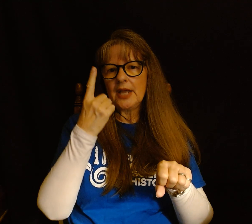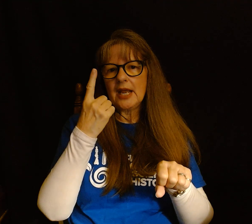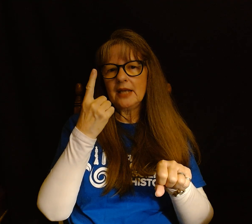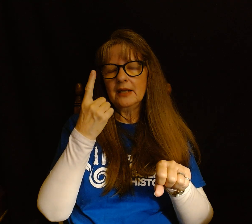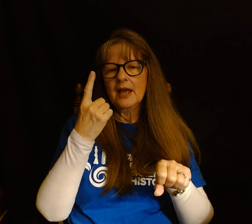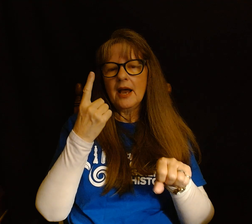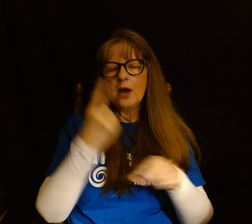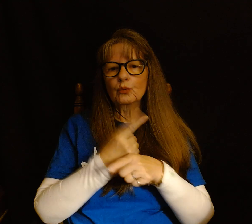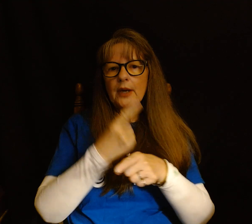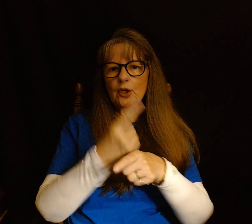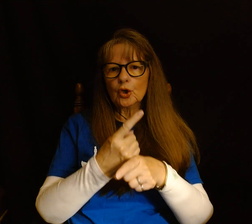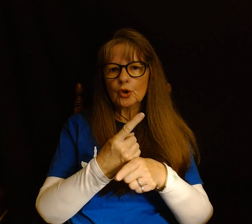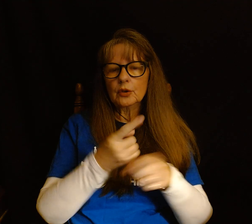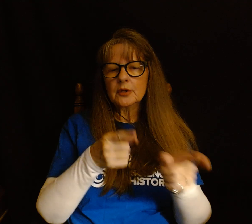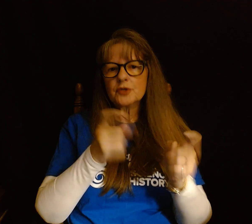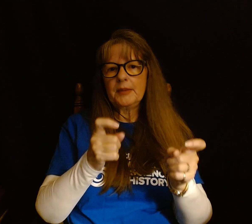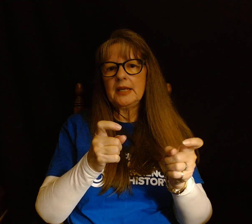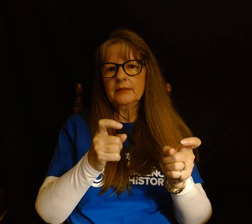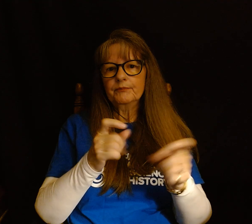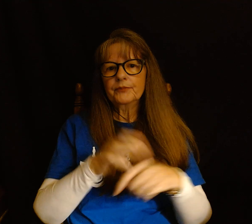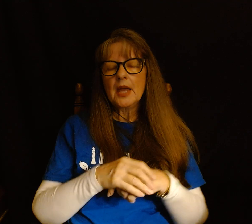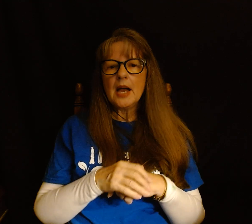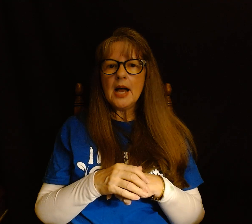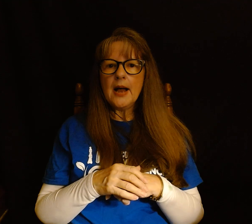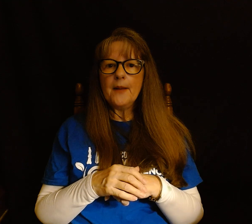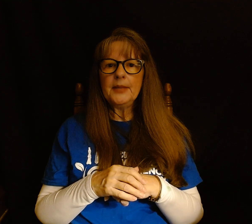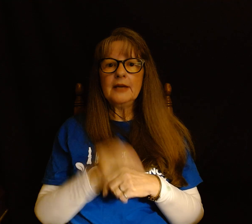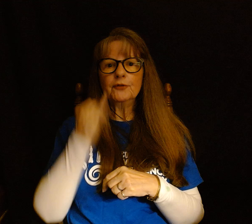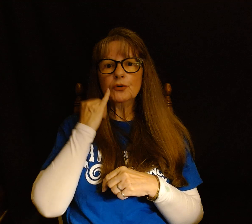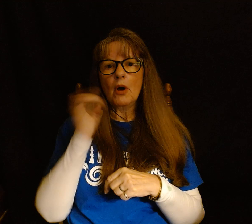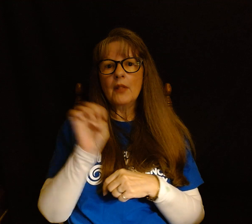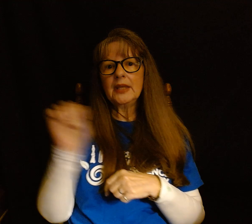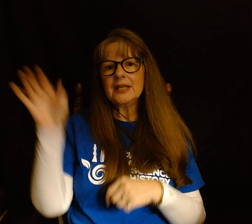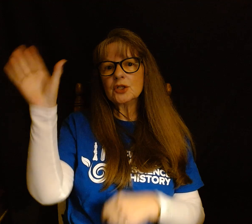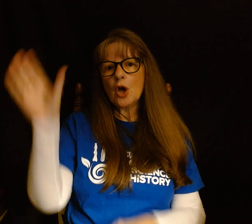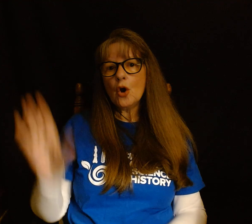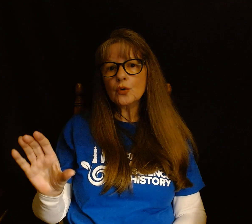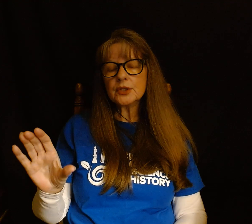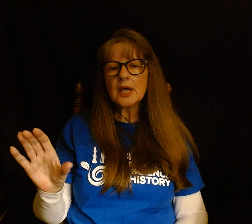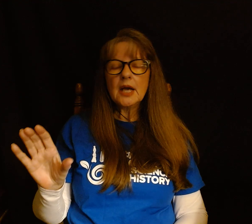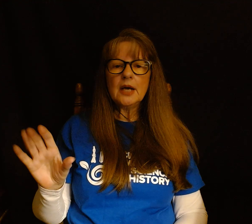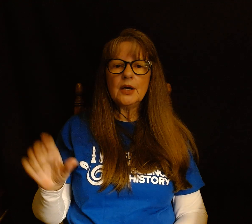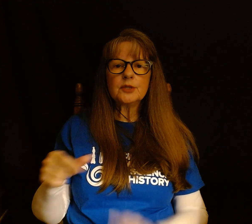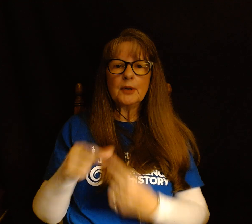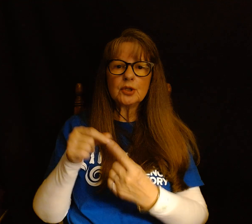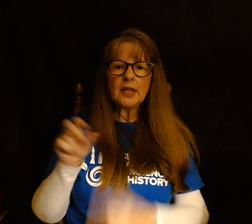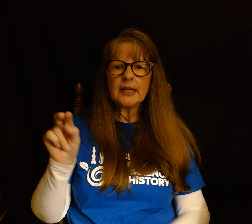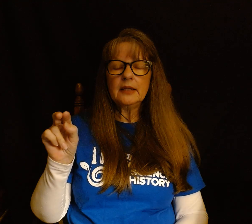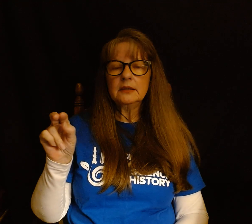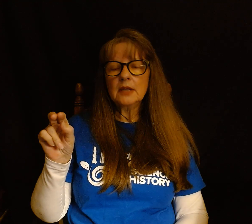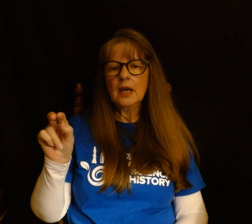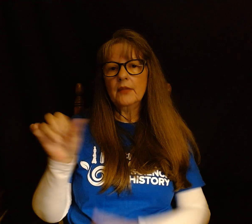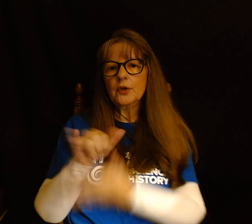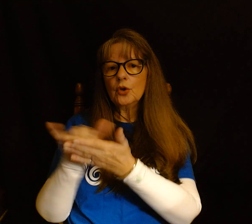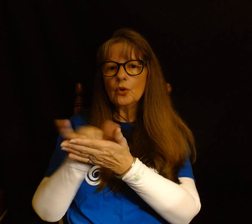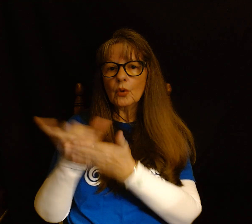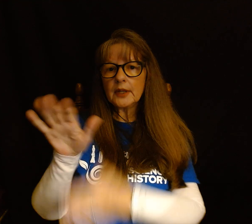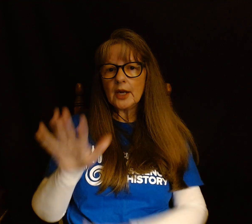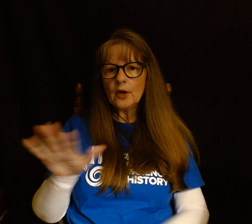understand a regular speed. If you're on the East Coast, especially like in the New York area,